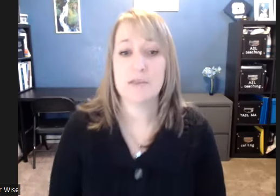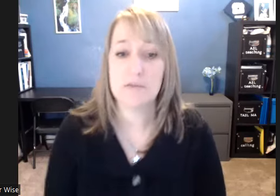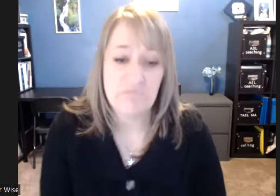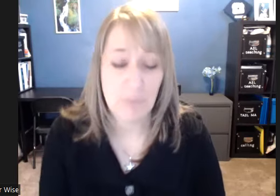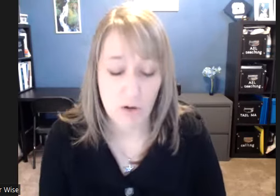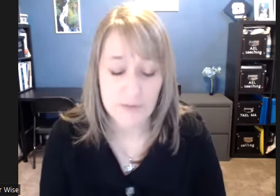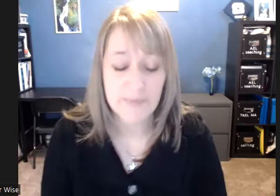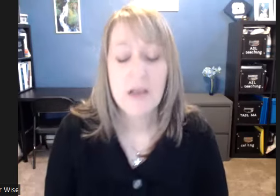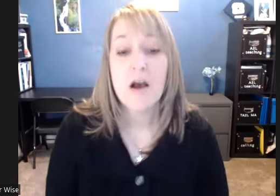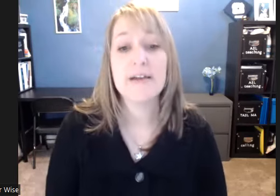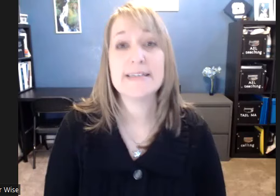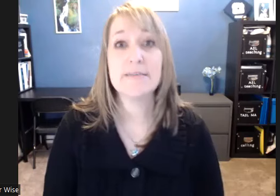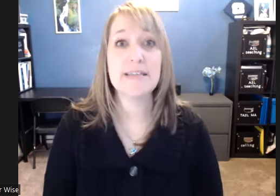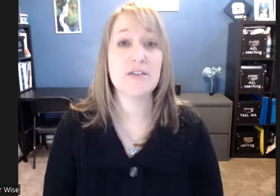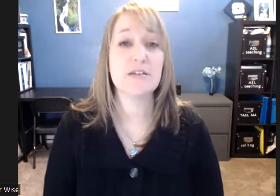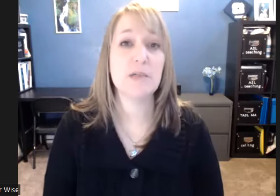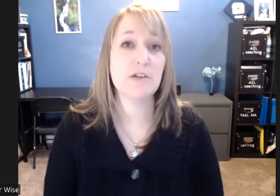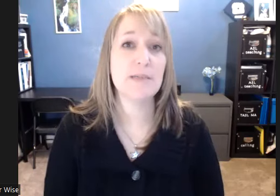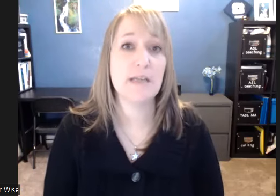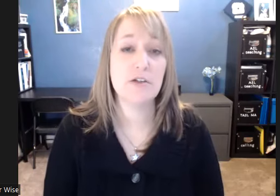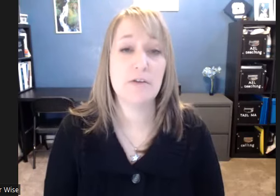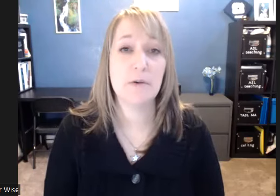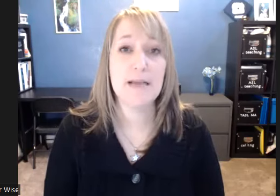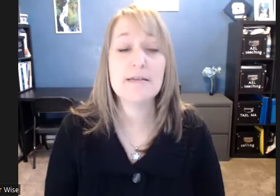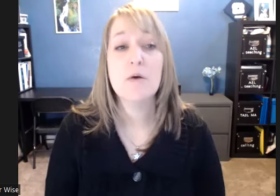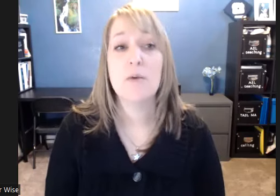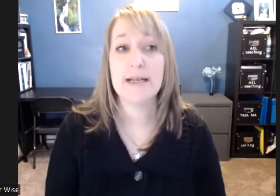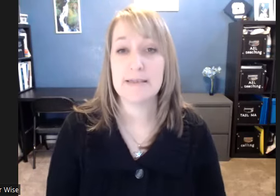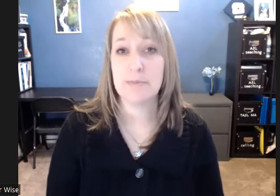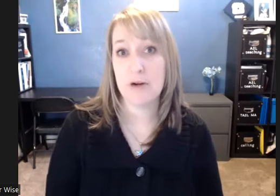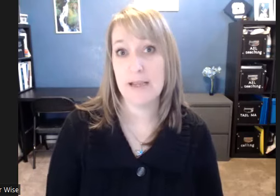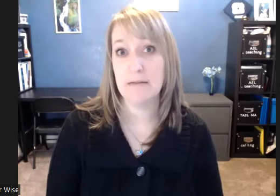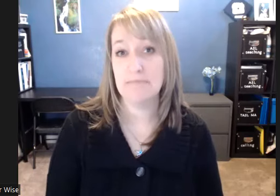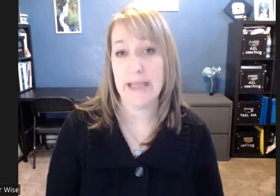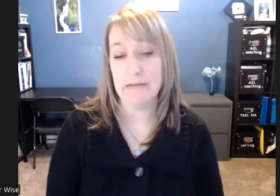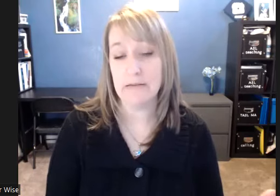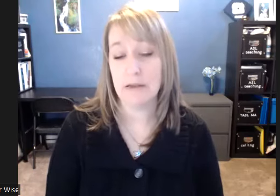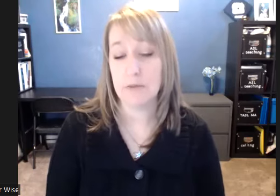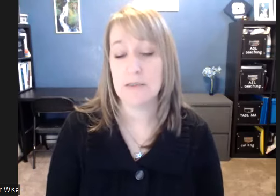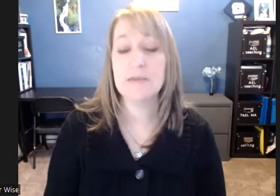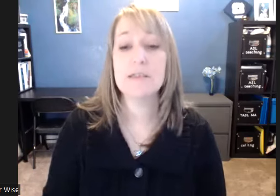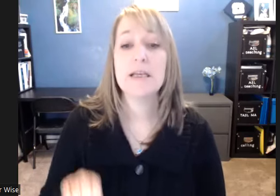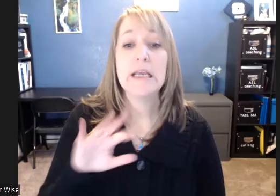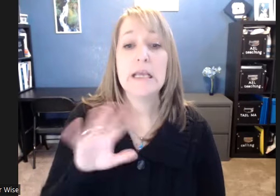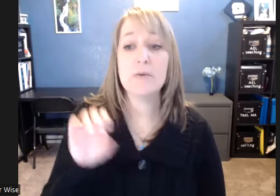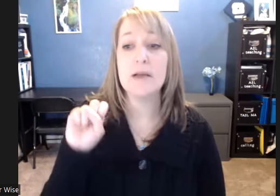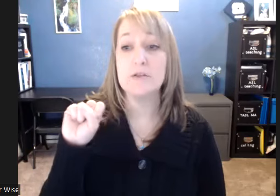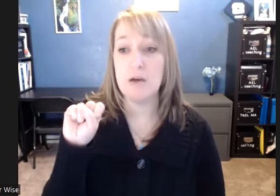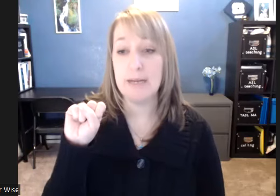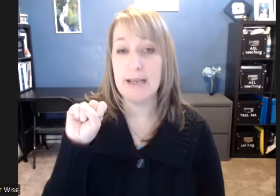it's called. All right, semester. Semester can be signed 2 different ways. One has a supporting hand, the other one doesn't. Either way, your dominant hand